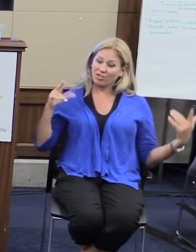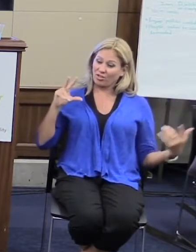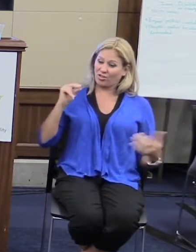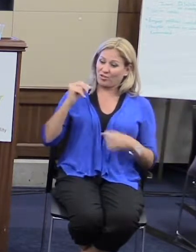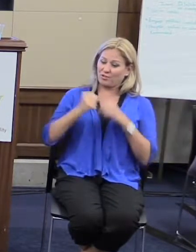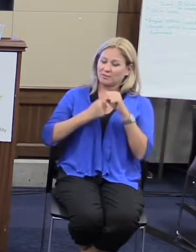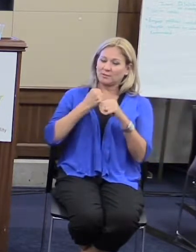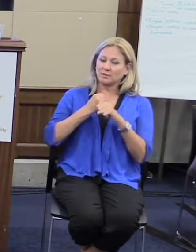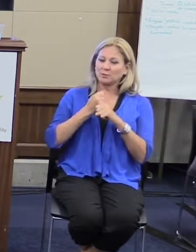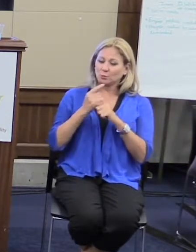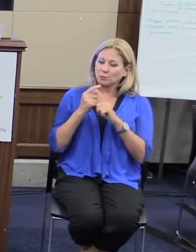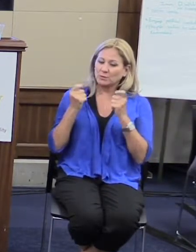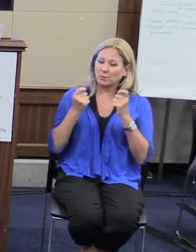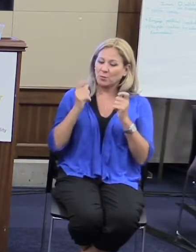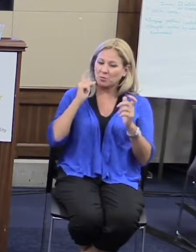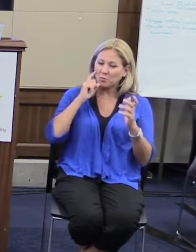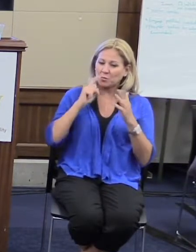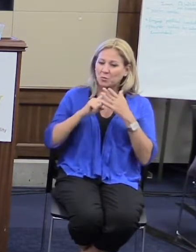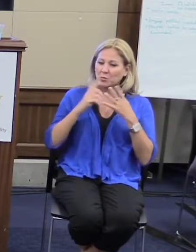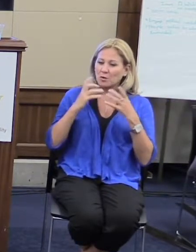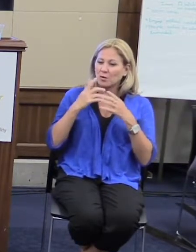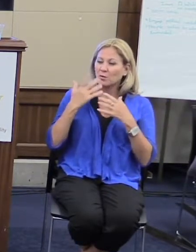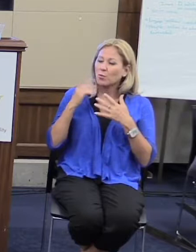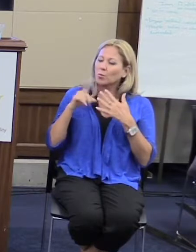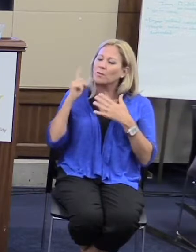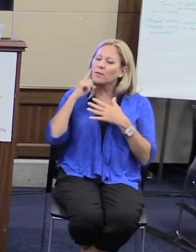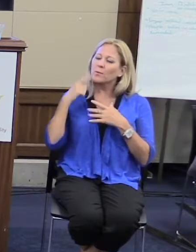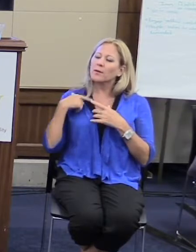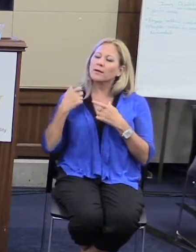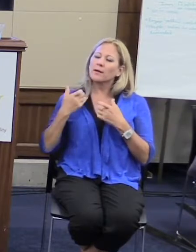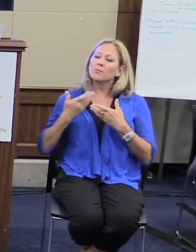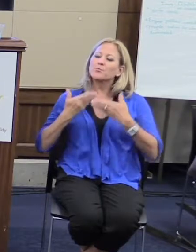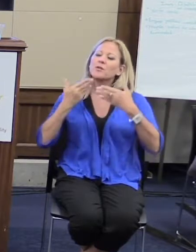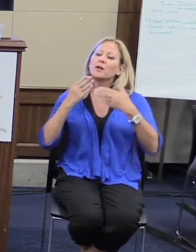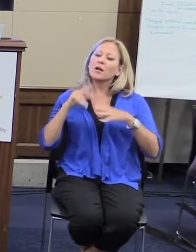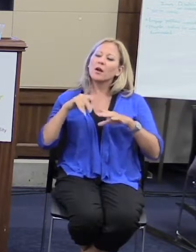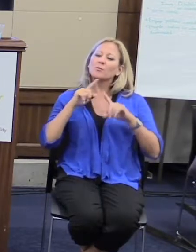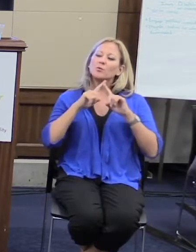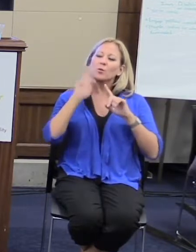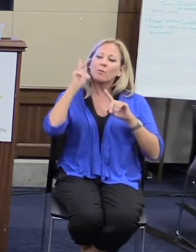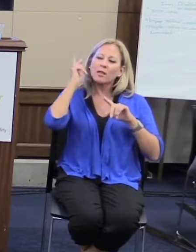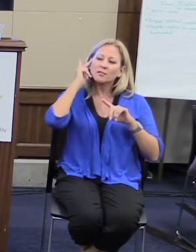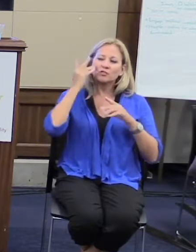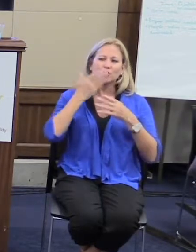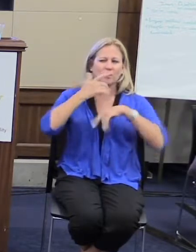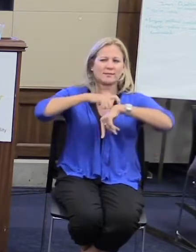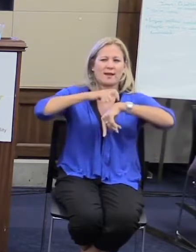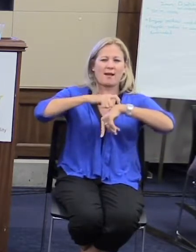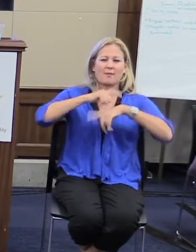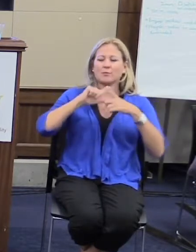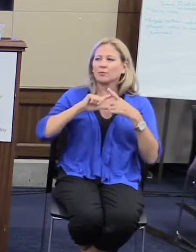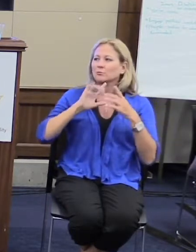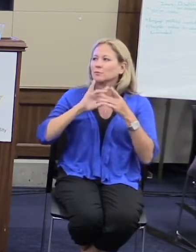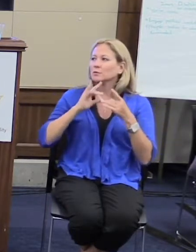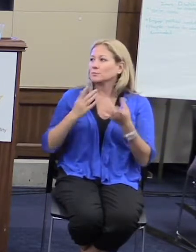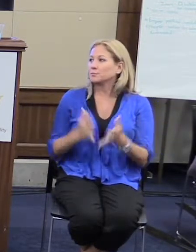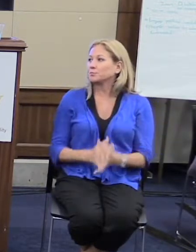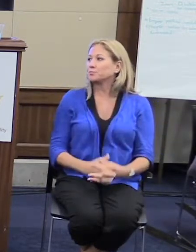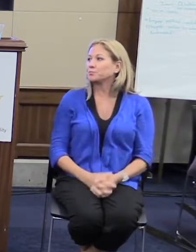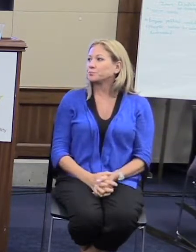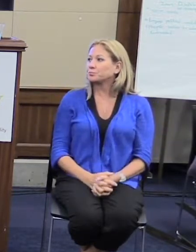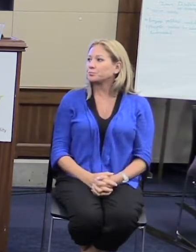And so what are some things that we could be able to even talk to politicians, talk to people to be able to get that visibility for an